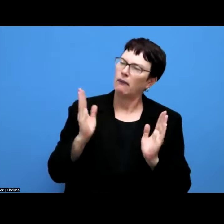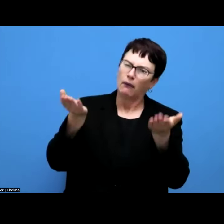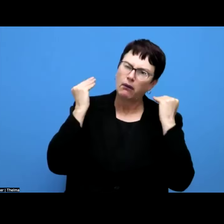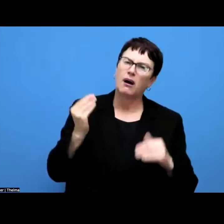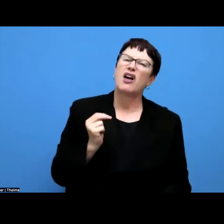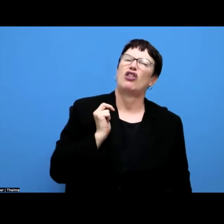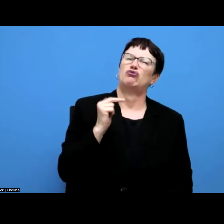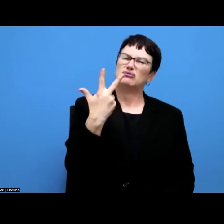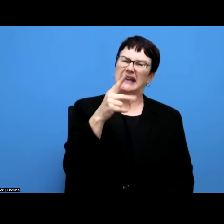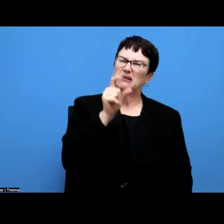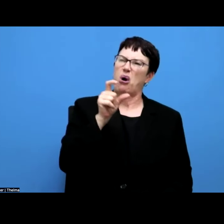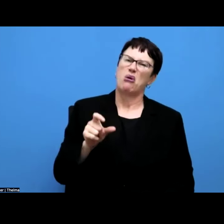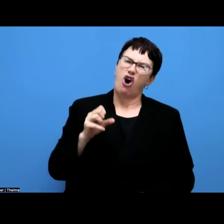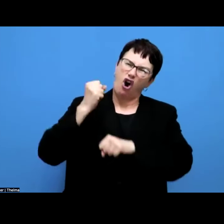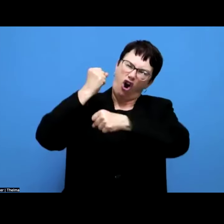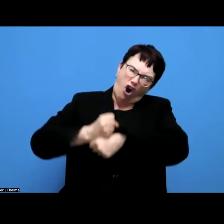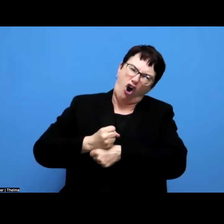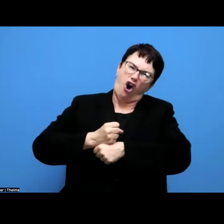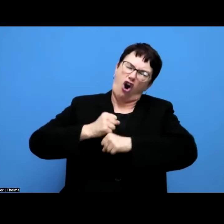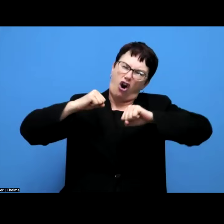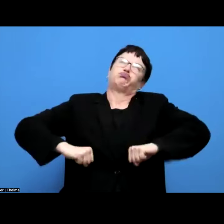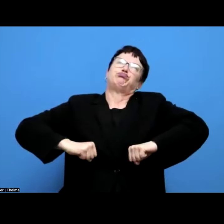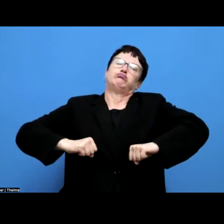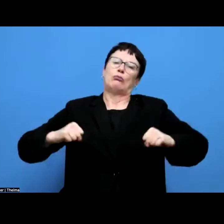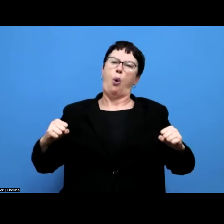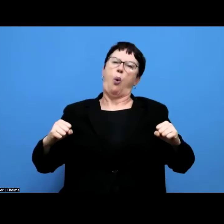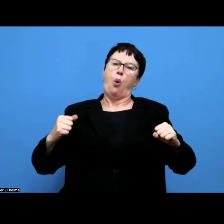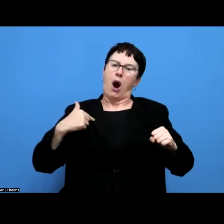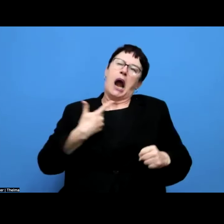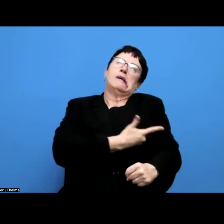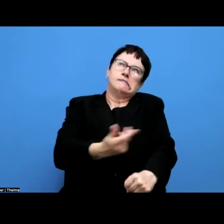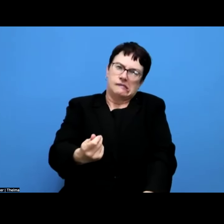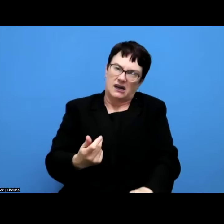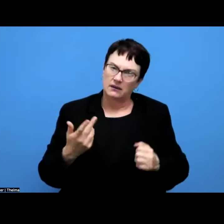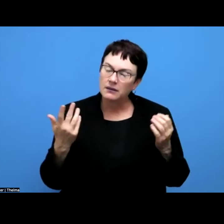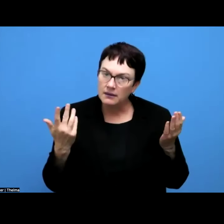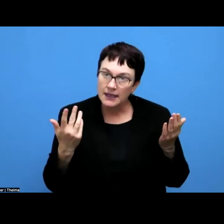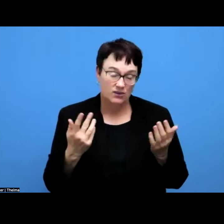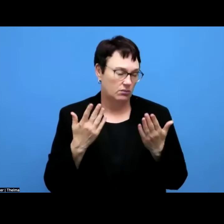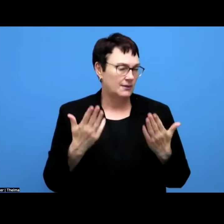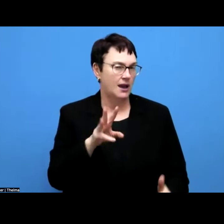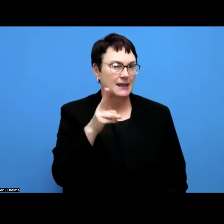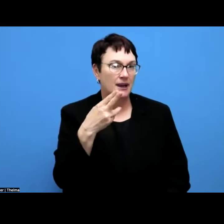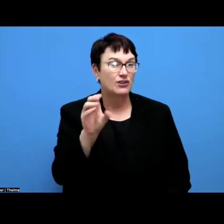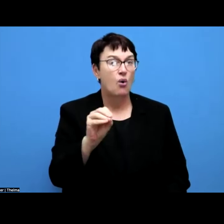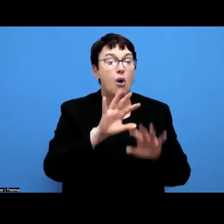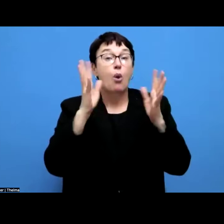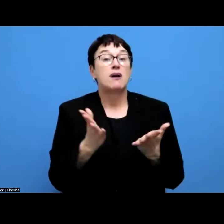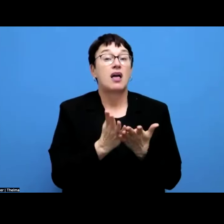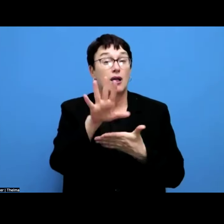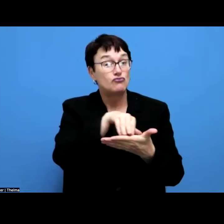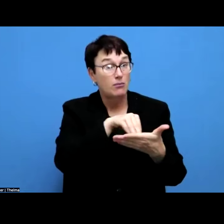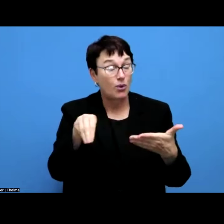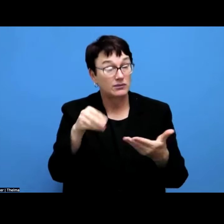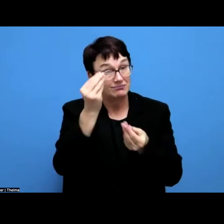worst possible outcomes. So one that stuck with me from the WHO global report is that children